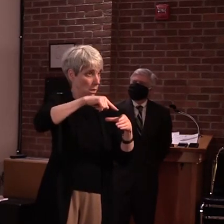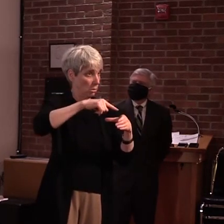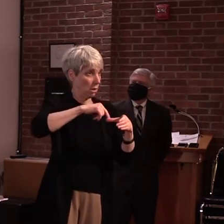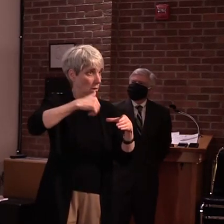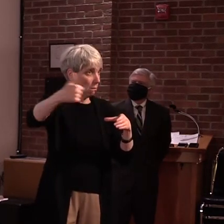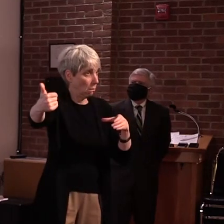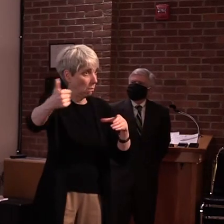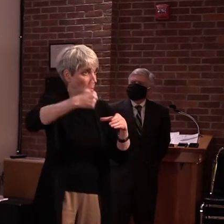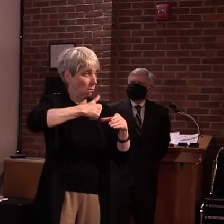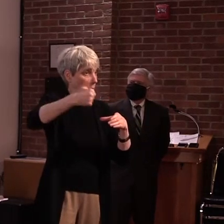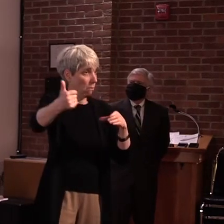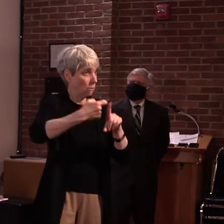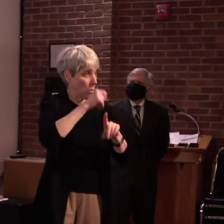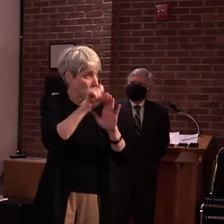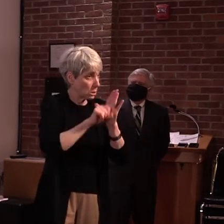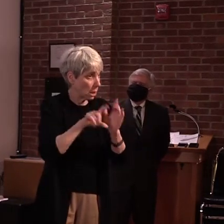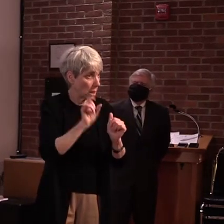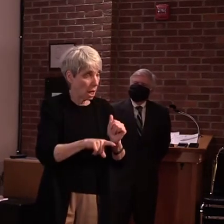Levine?